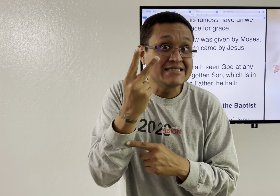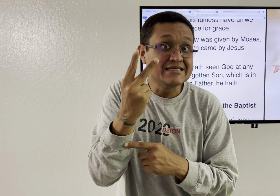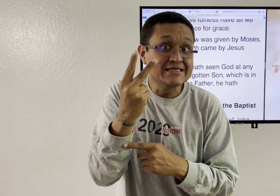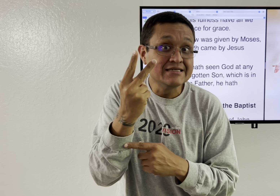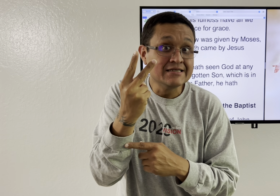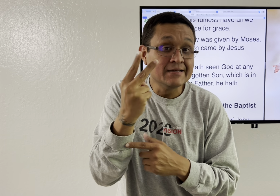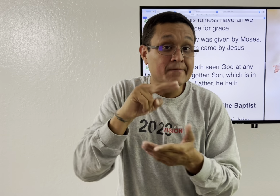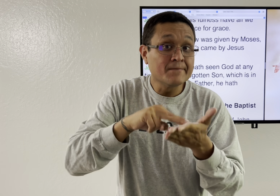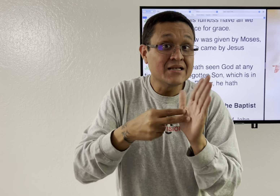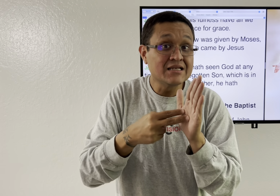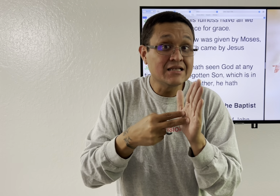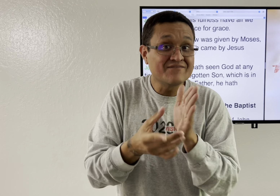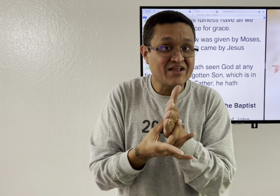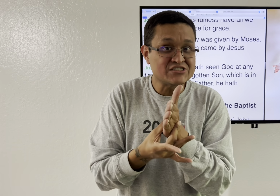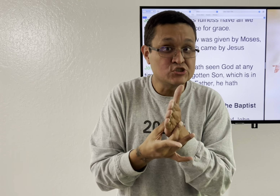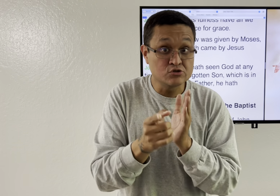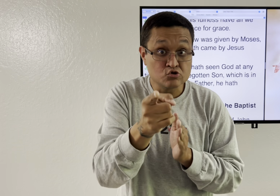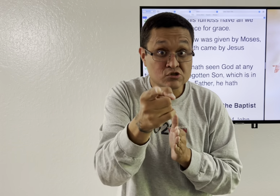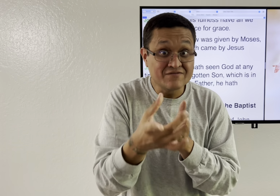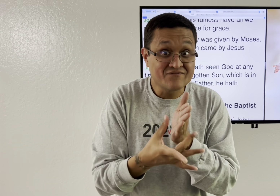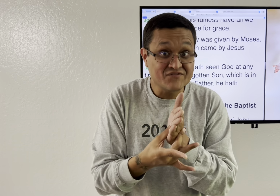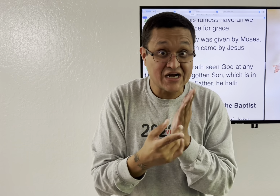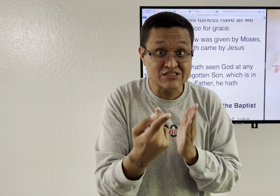No man hath seen God, meaning in the flesh.